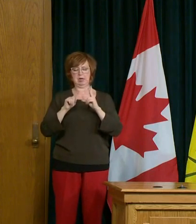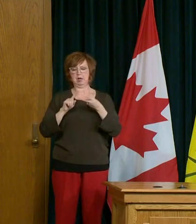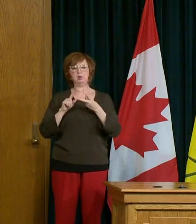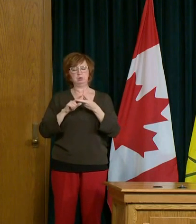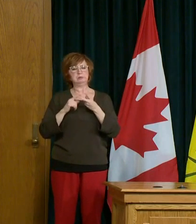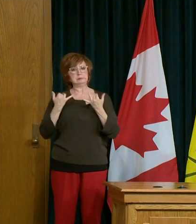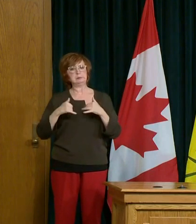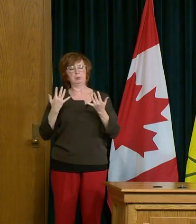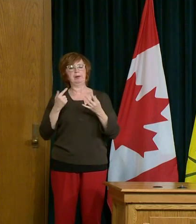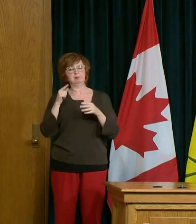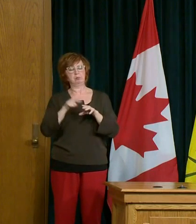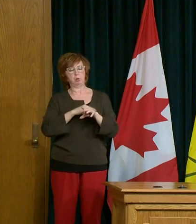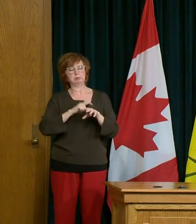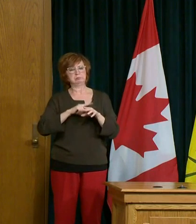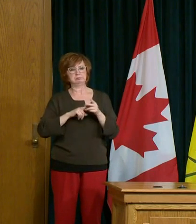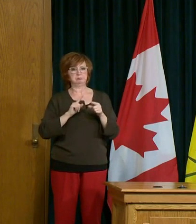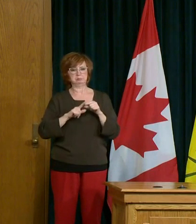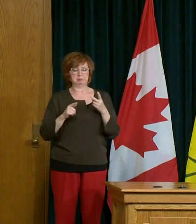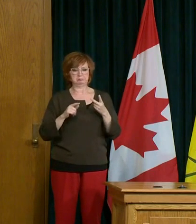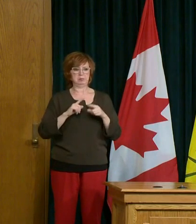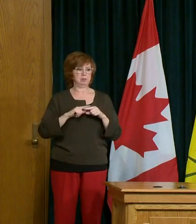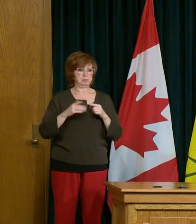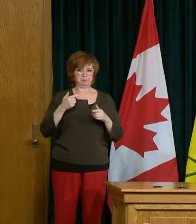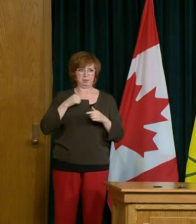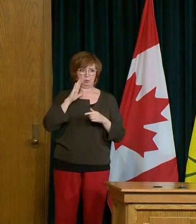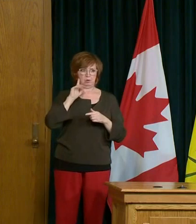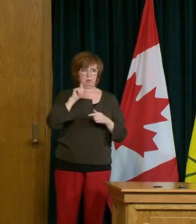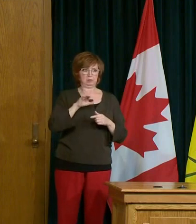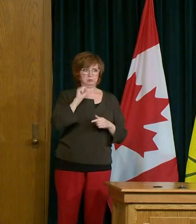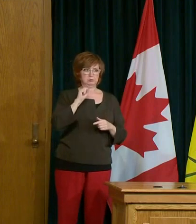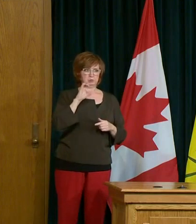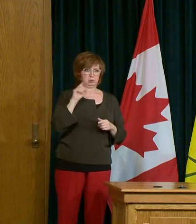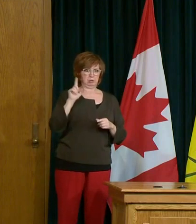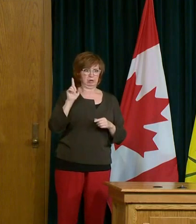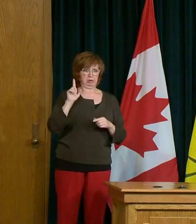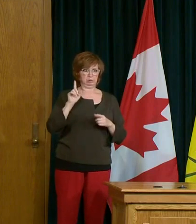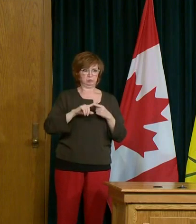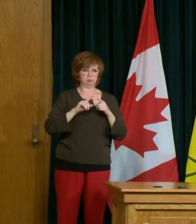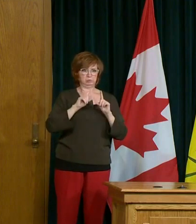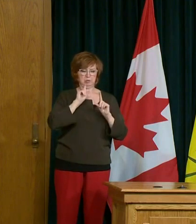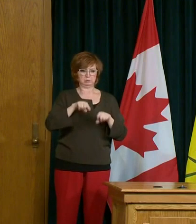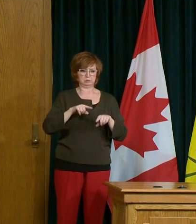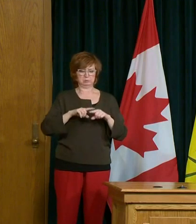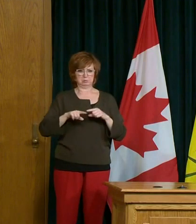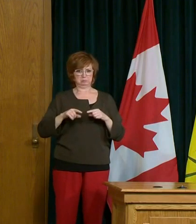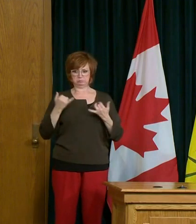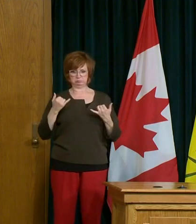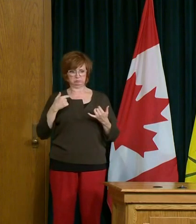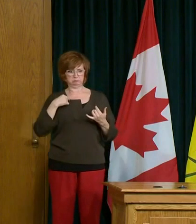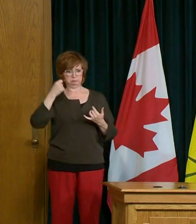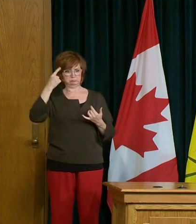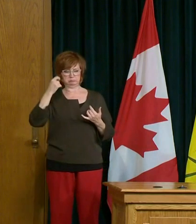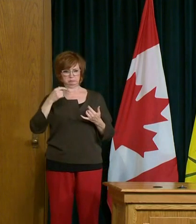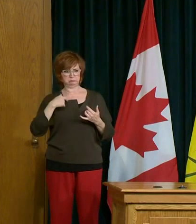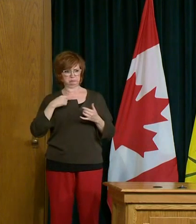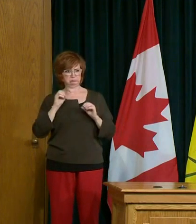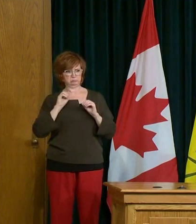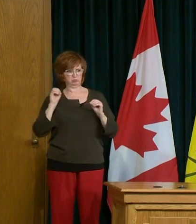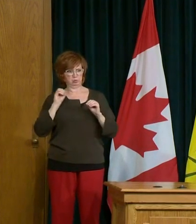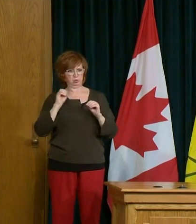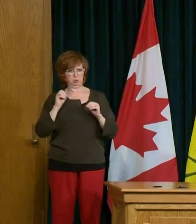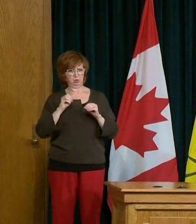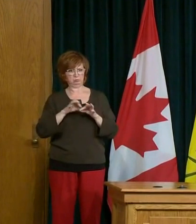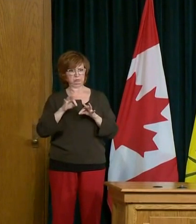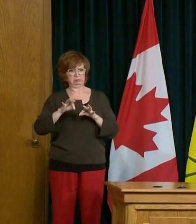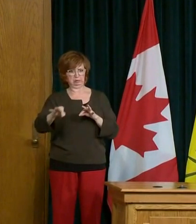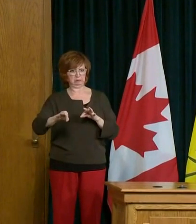So, and I may ask Scott to speak to this, but my understanding is there is currently no delay and no lag in testing, and